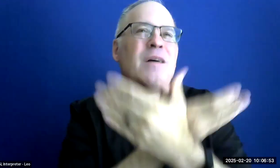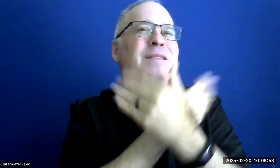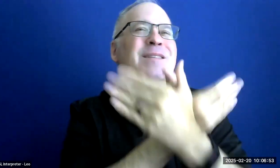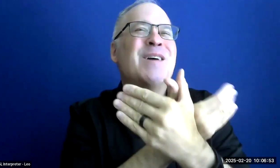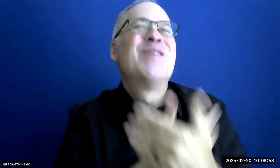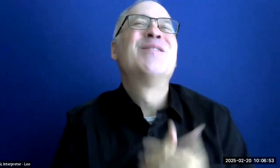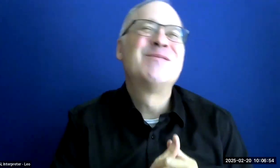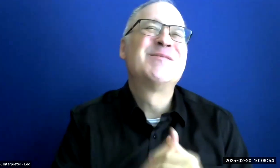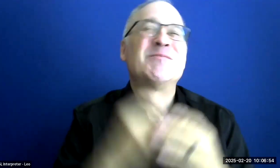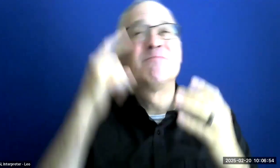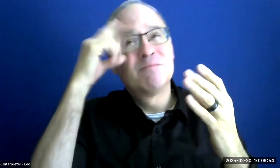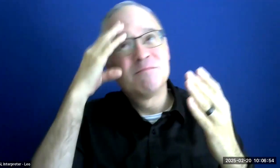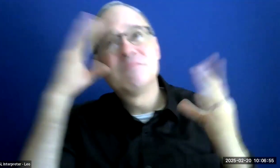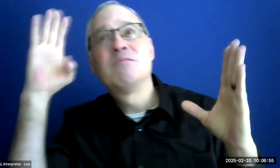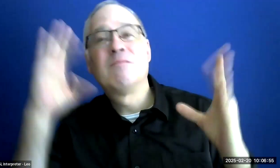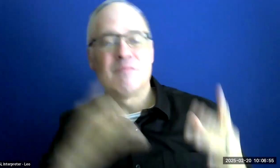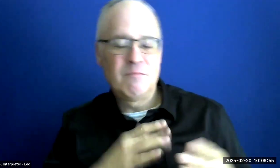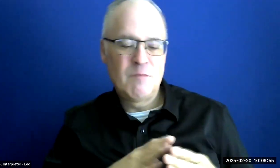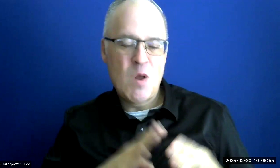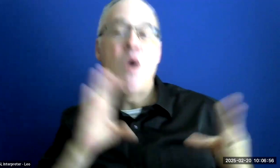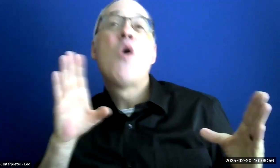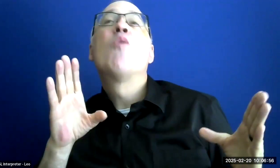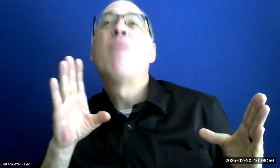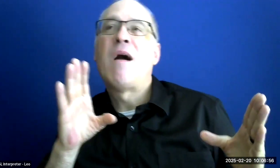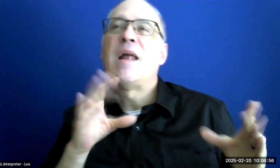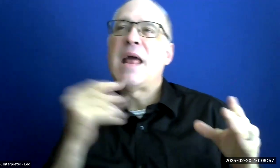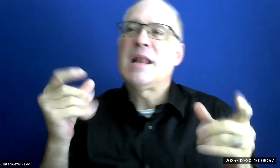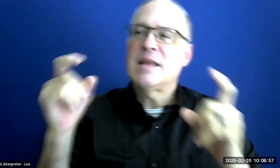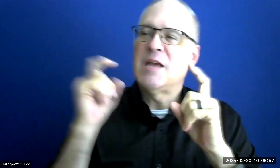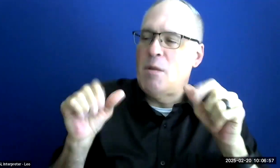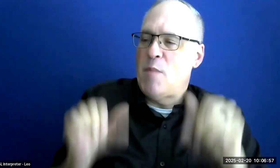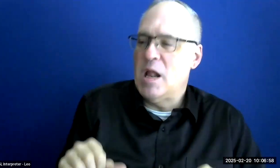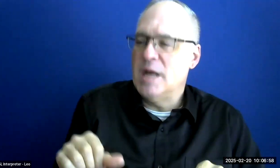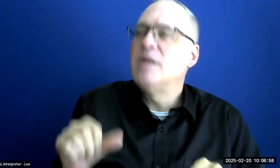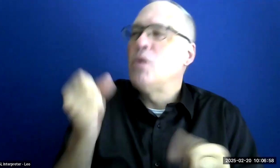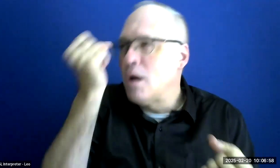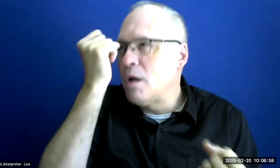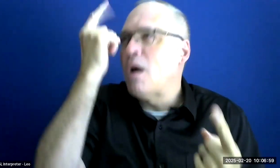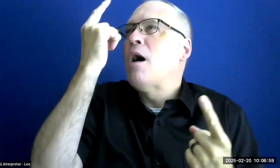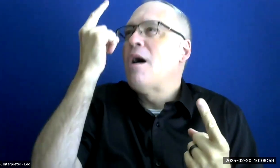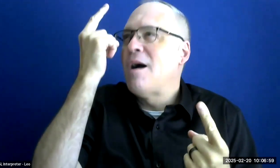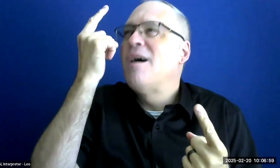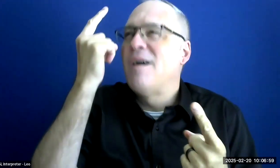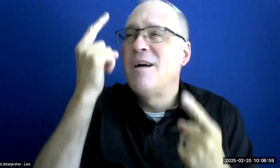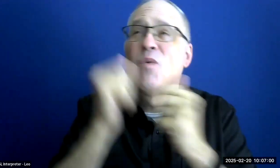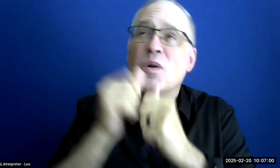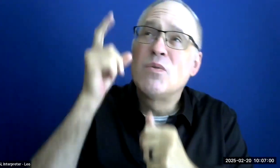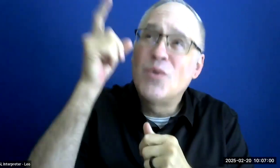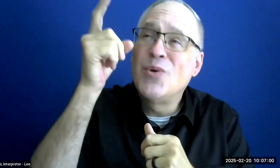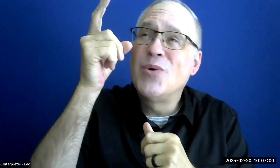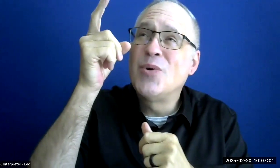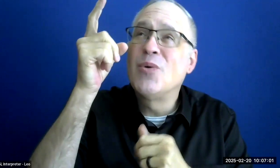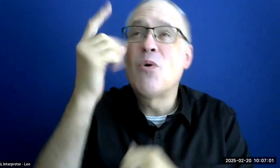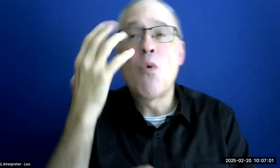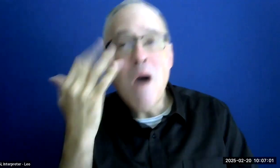our hearts, our capacity to reason to you, so that we might receive